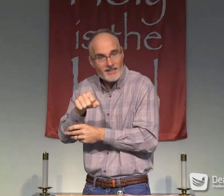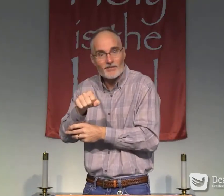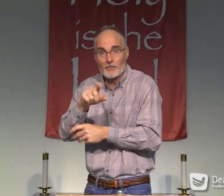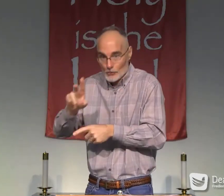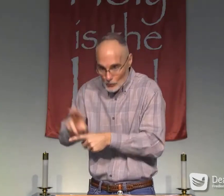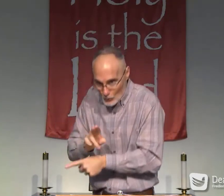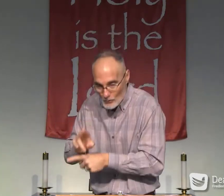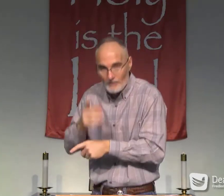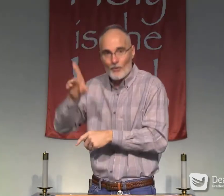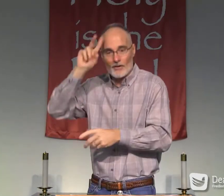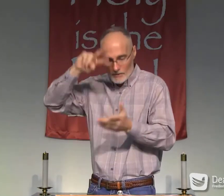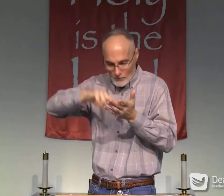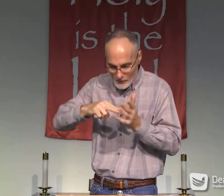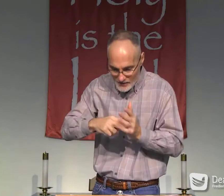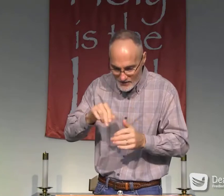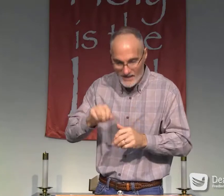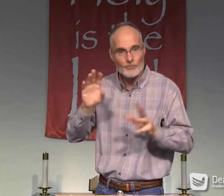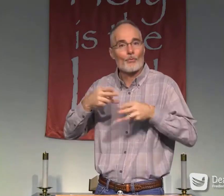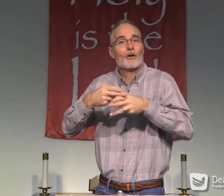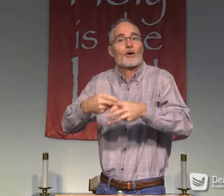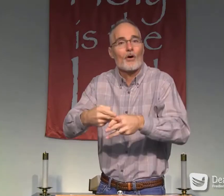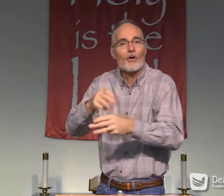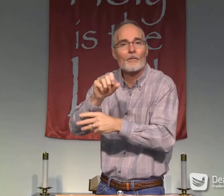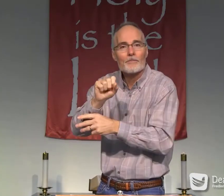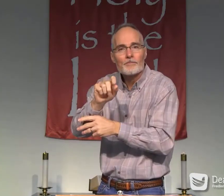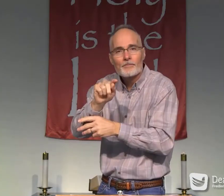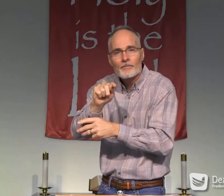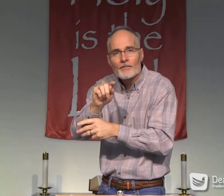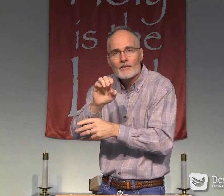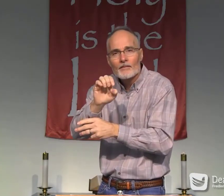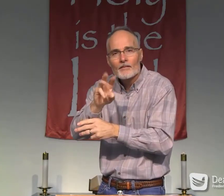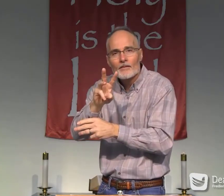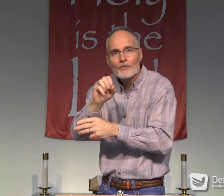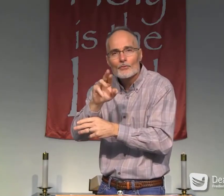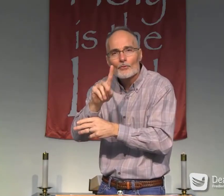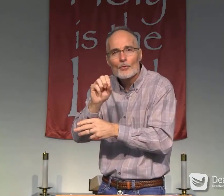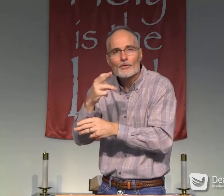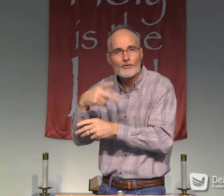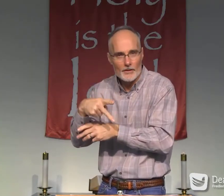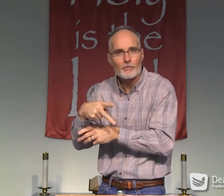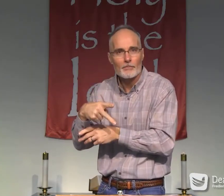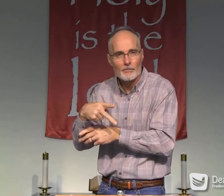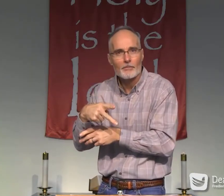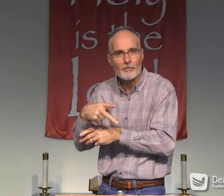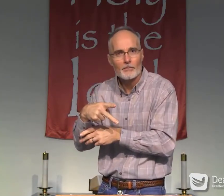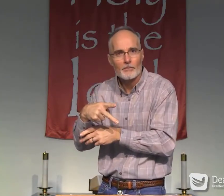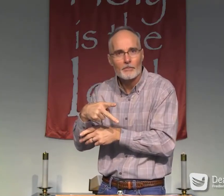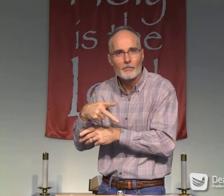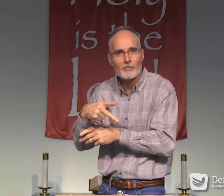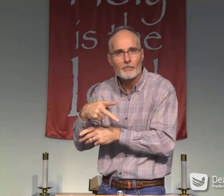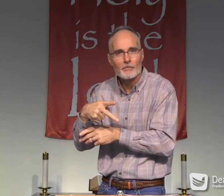I mean, yeah, we have to take care of it, but to use it for his purpose. We are just stewards.